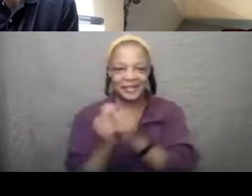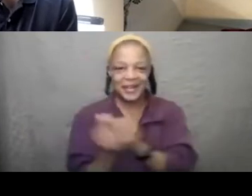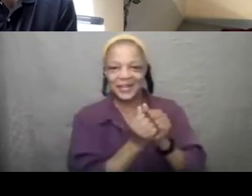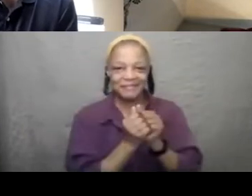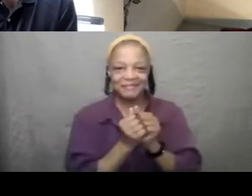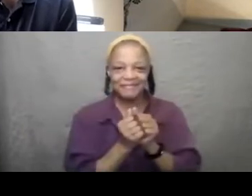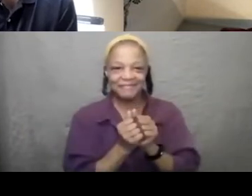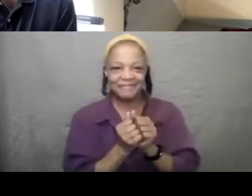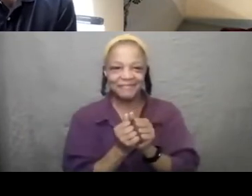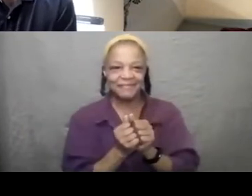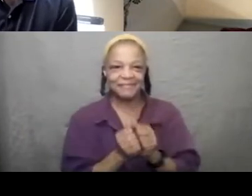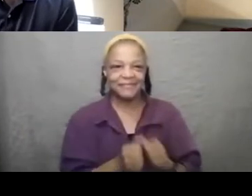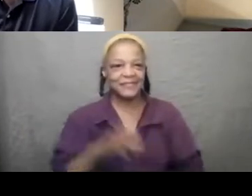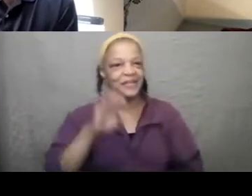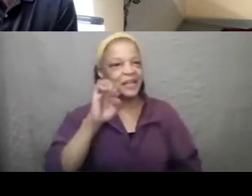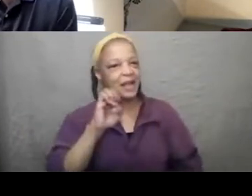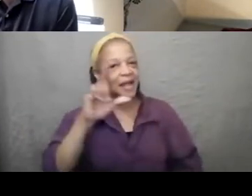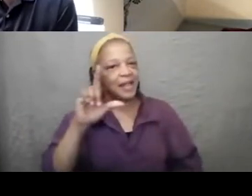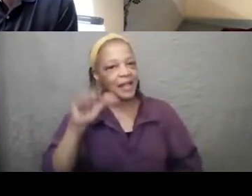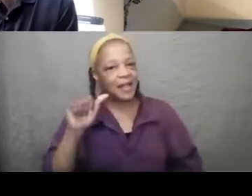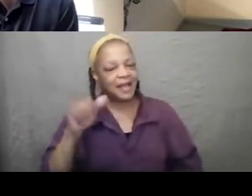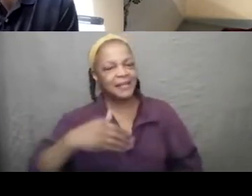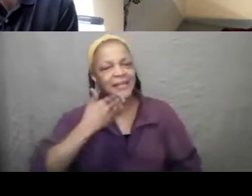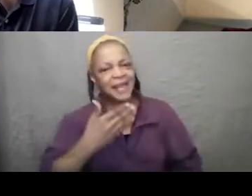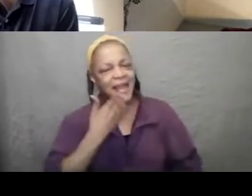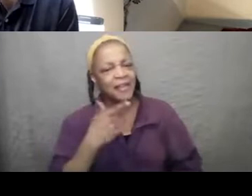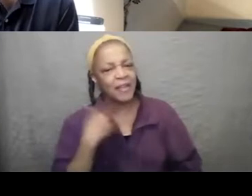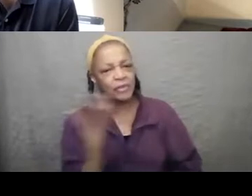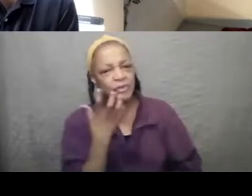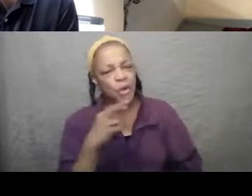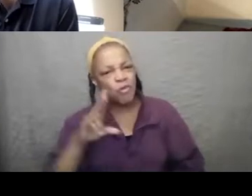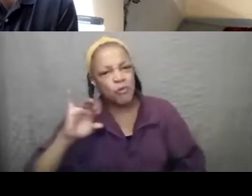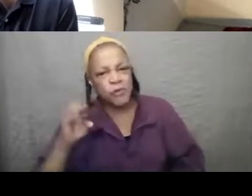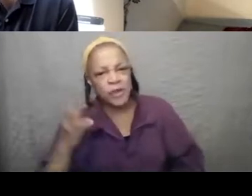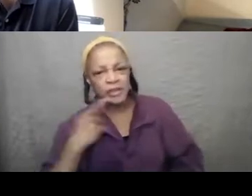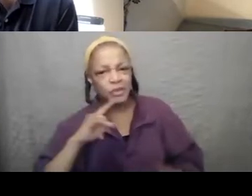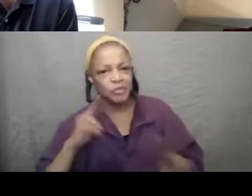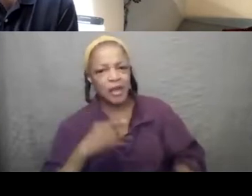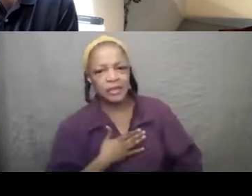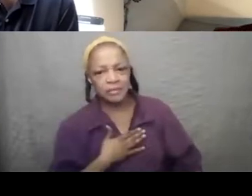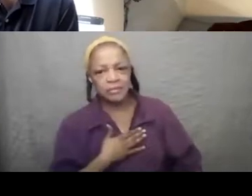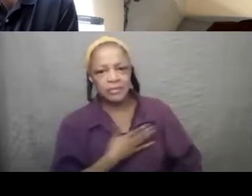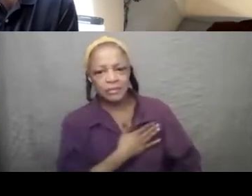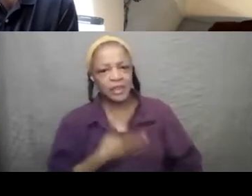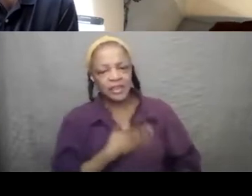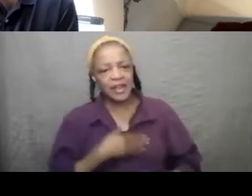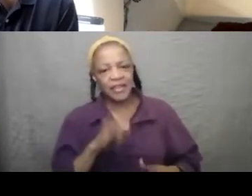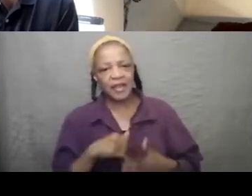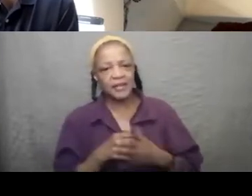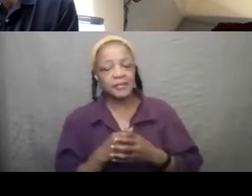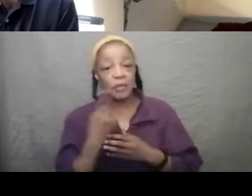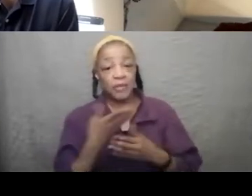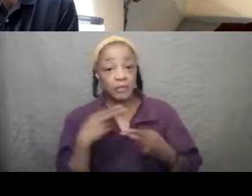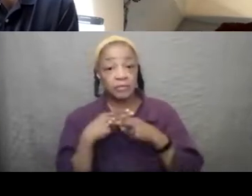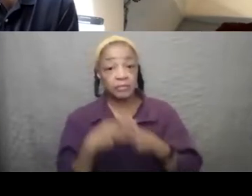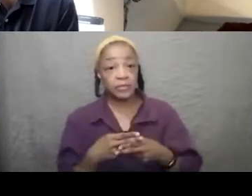Thank you, Rosa. That was a really robust, rich response. Appreciate it. One of the things you mentioned was how